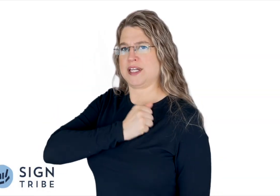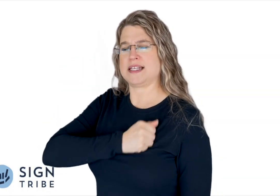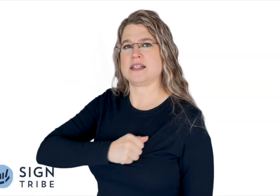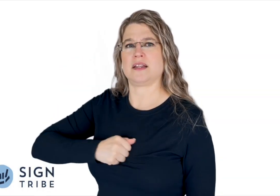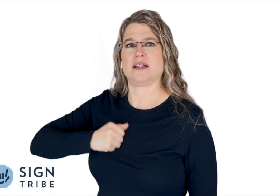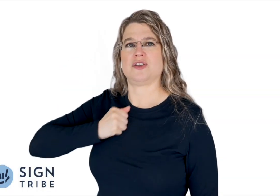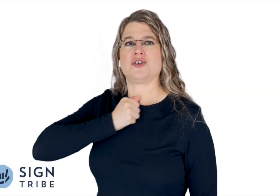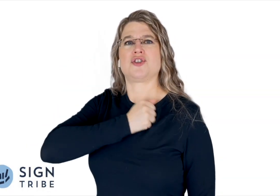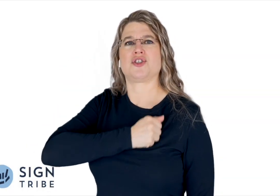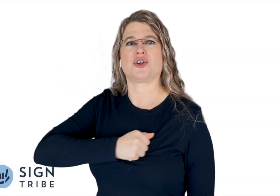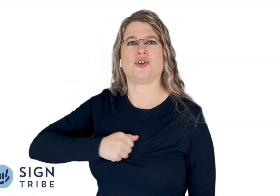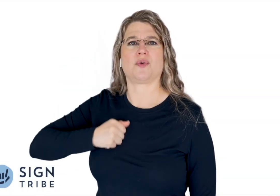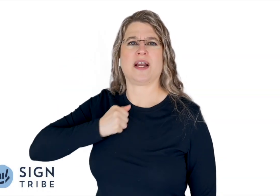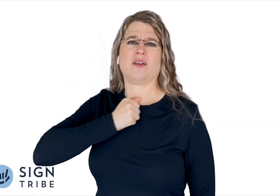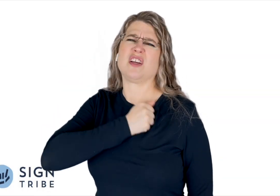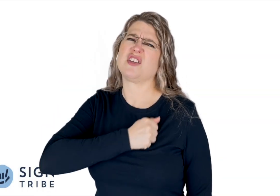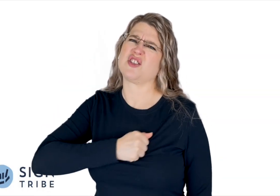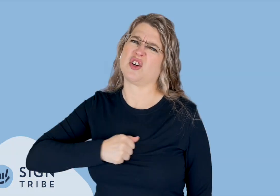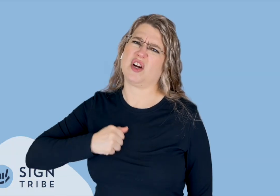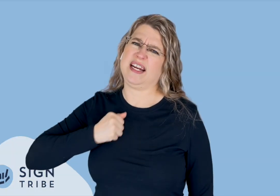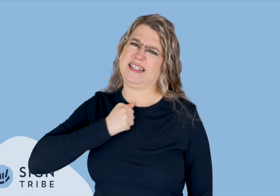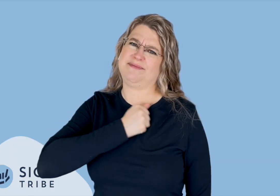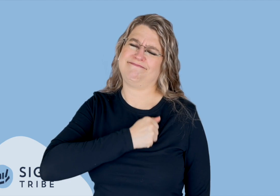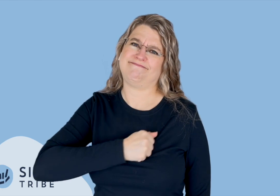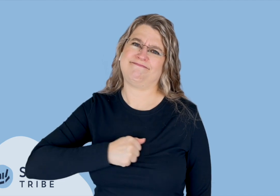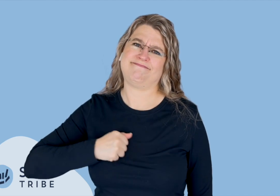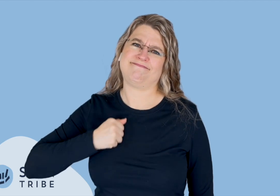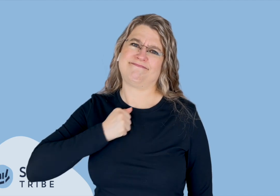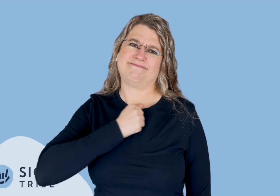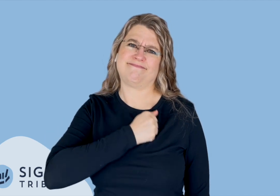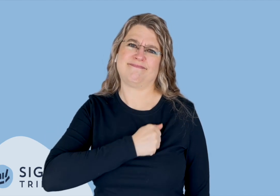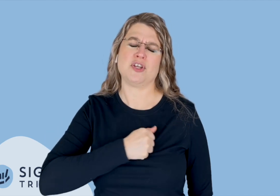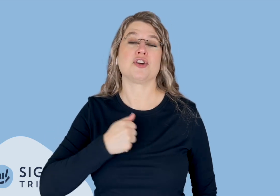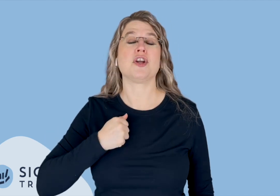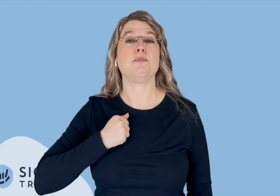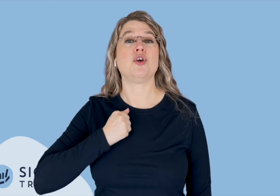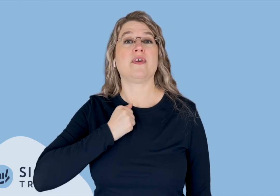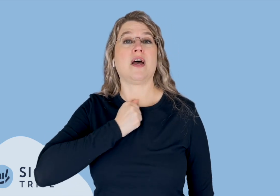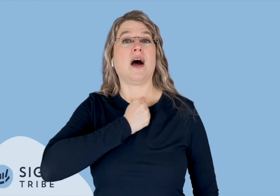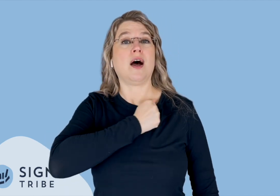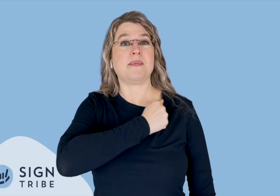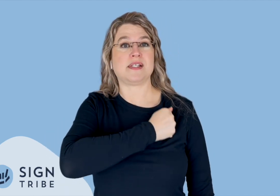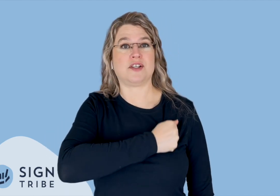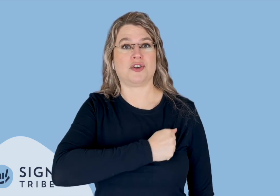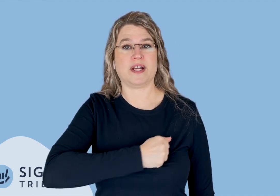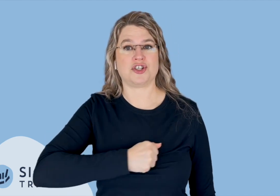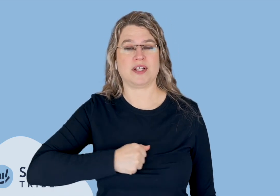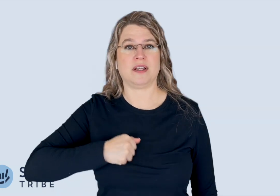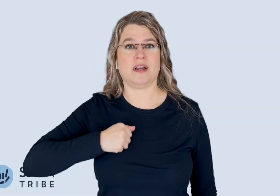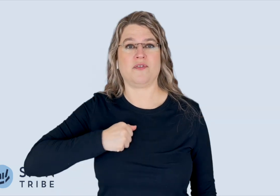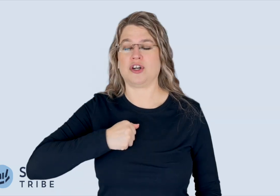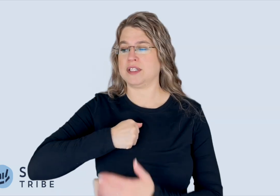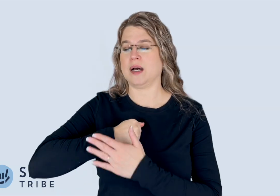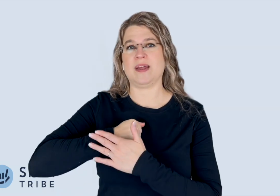chest, and then circle around. Sorry. You're going to move in the opposite direction of your dominant